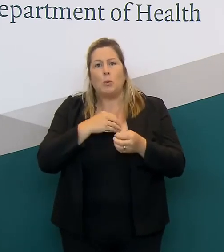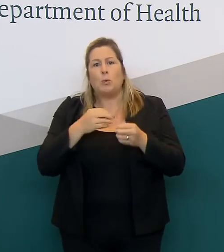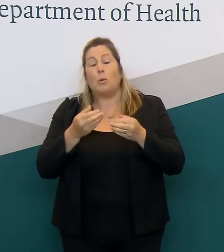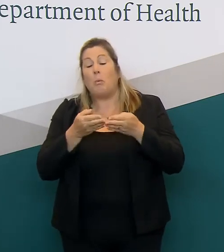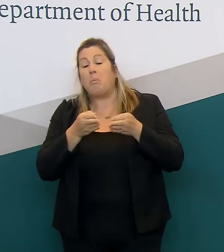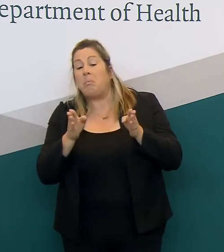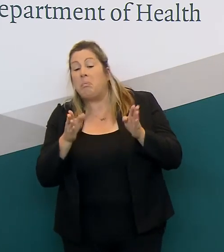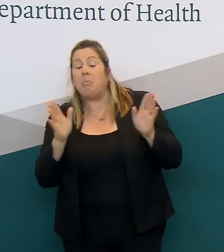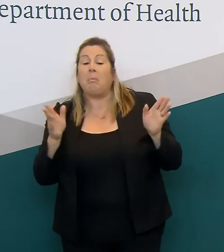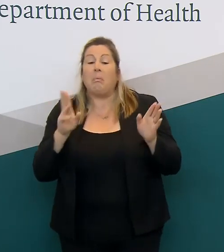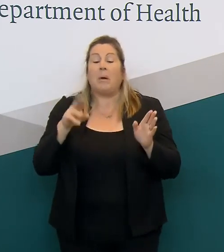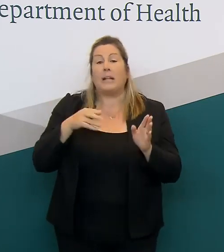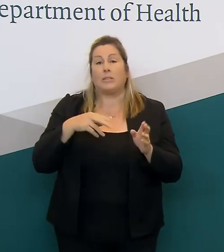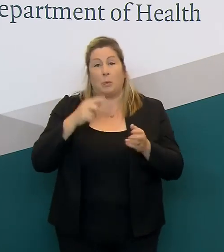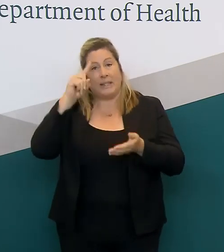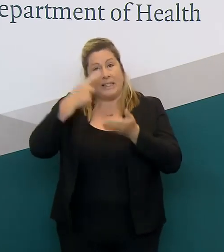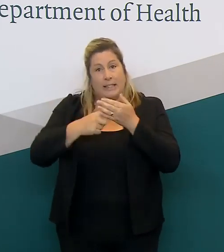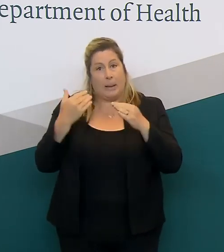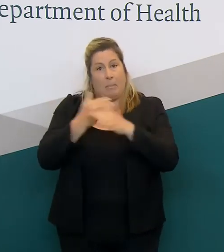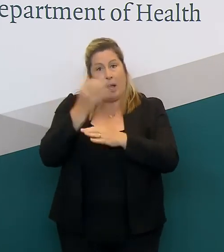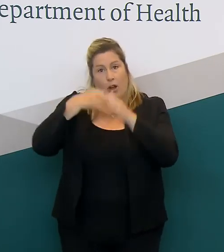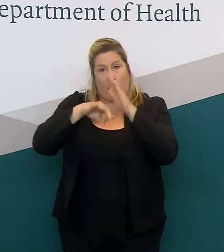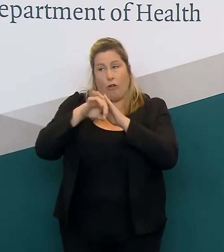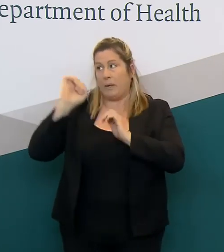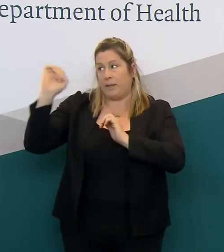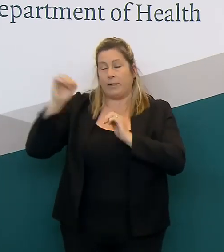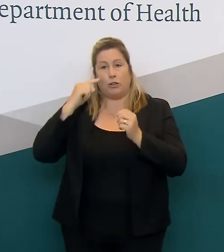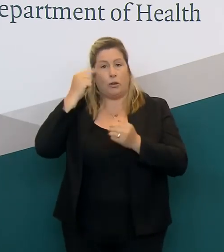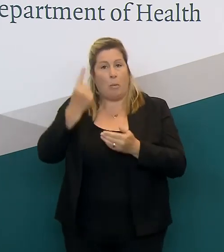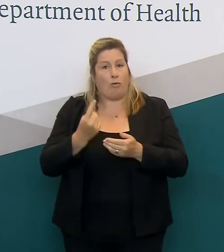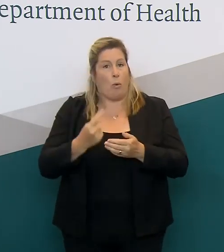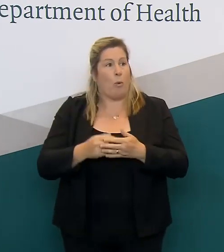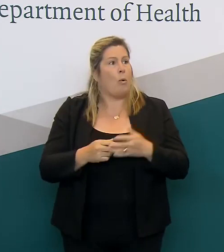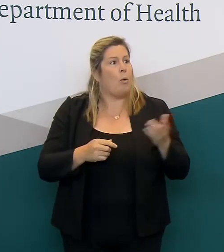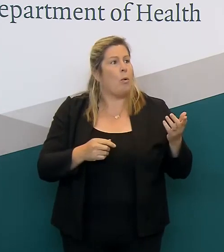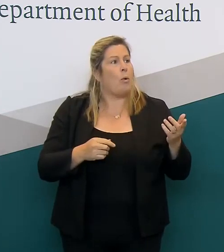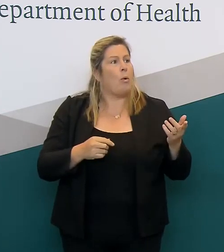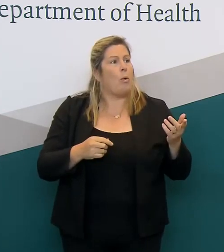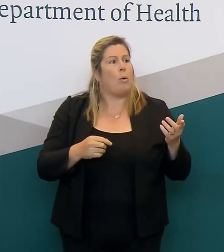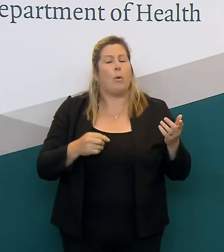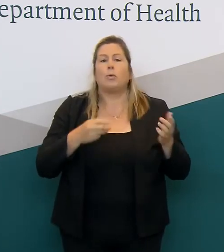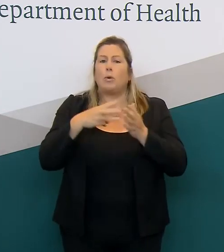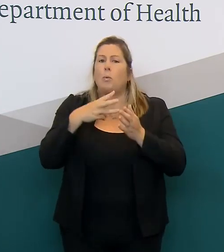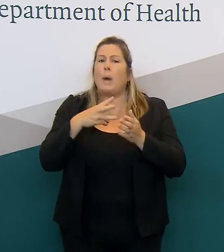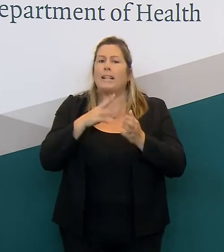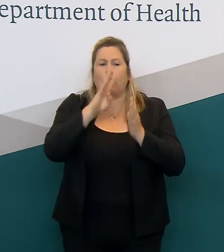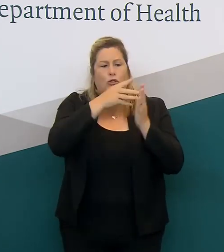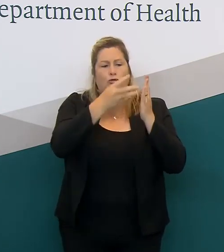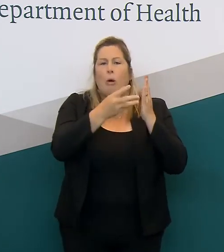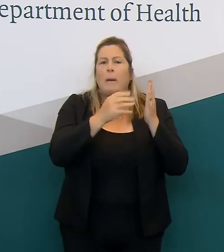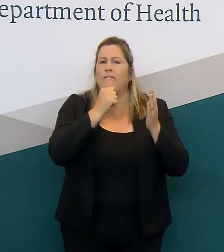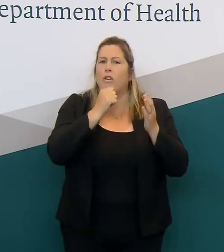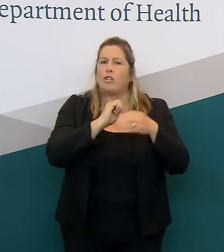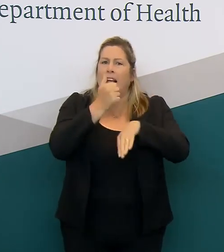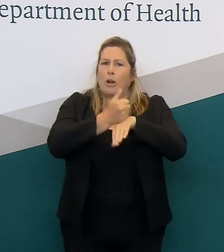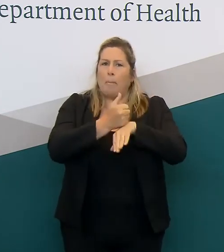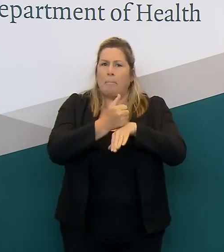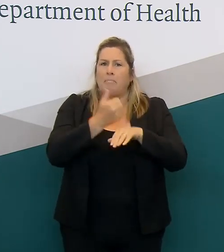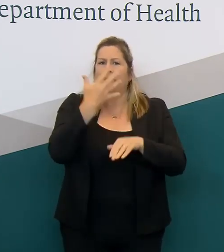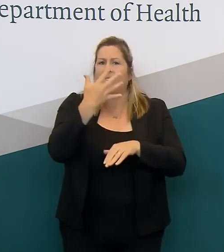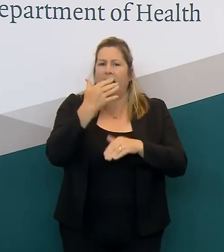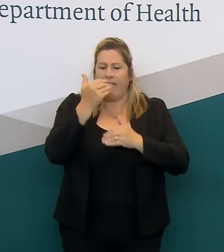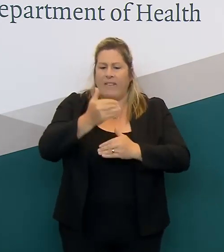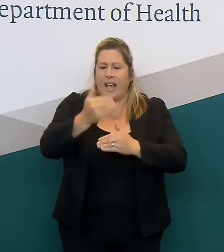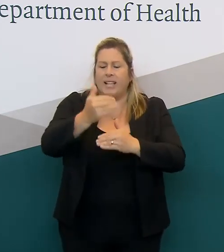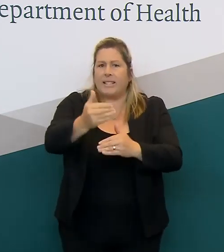set all that out once we have decisions made by government tomorrow. Okay, so you're going to say that wasn't defined when the roadmap was set out